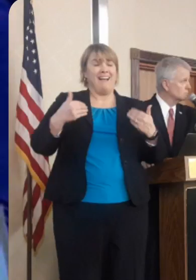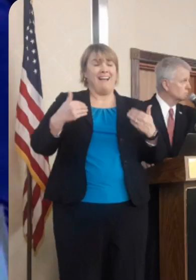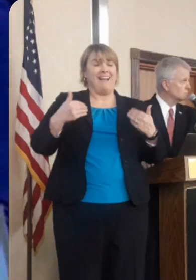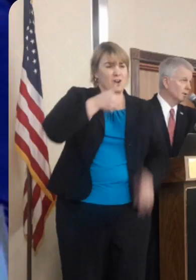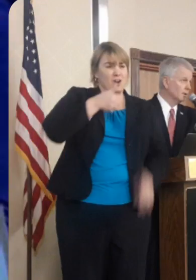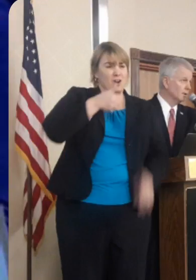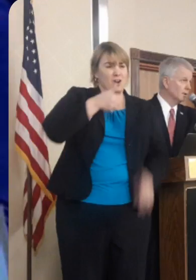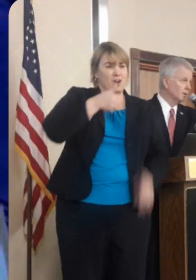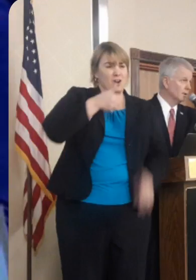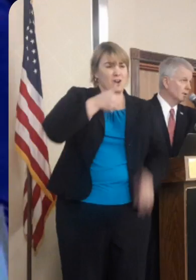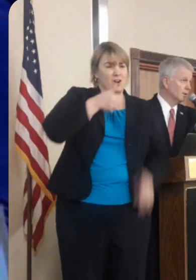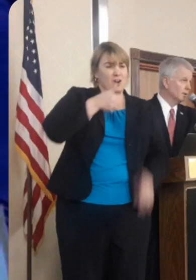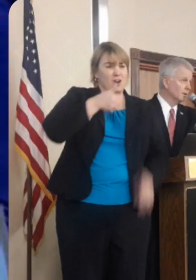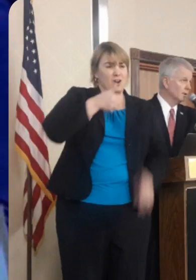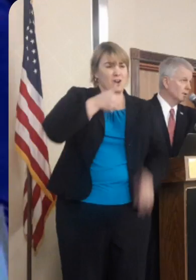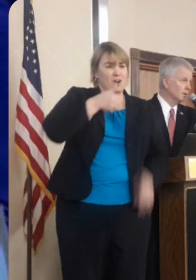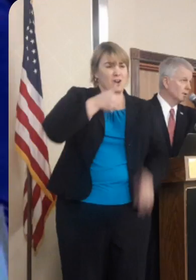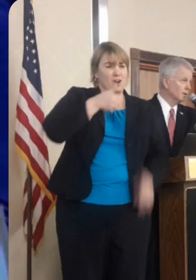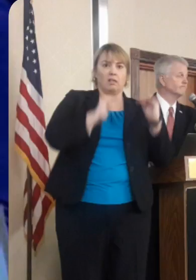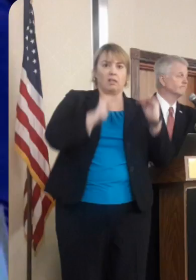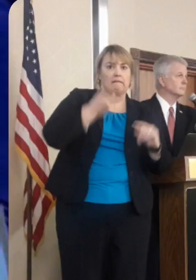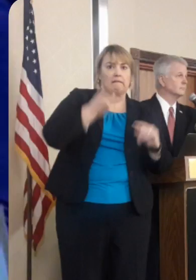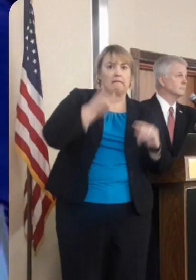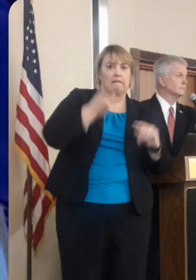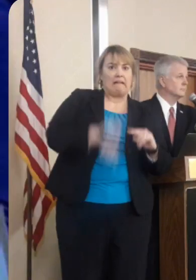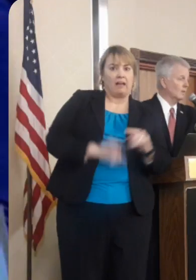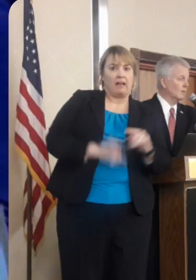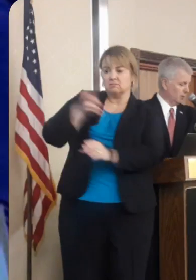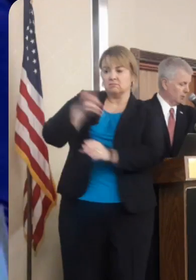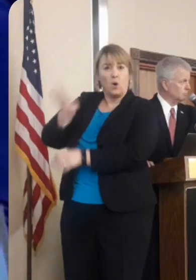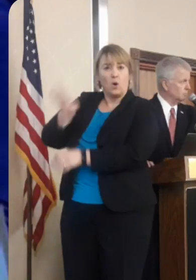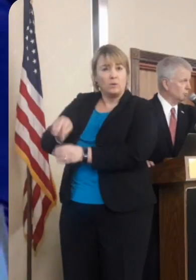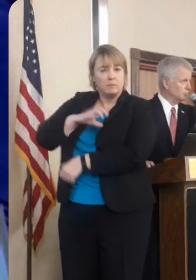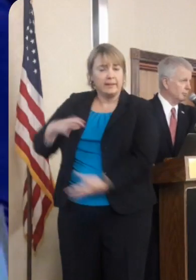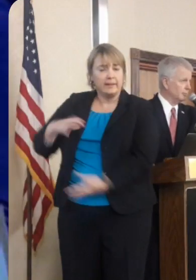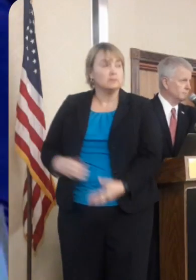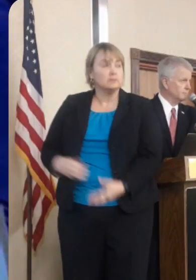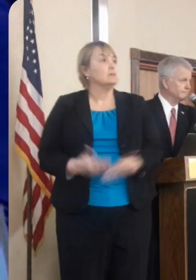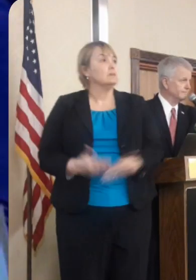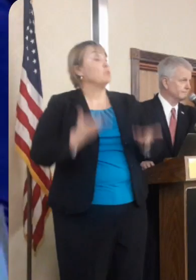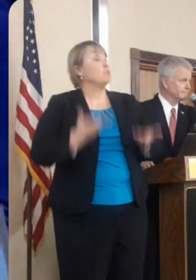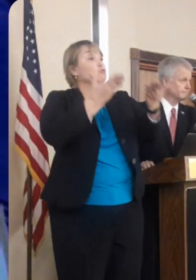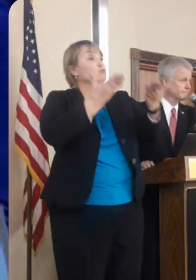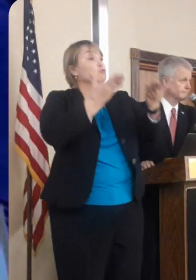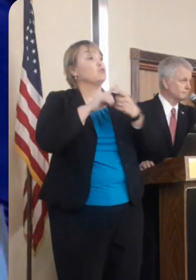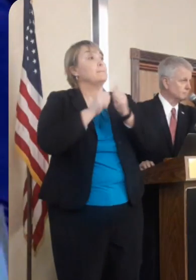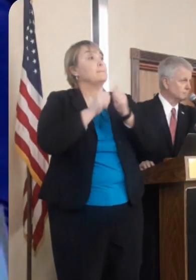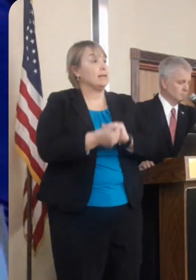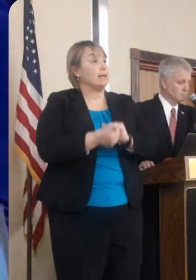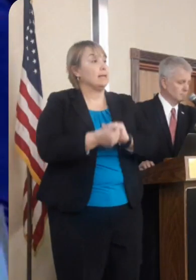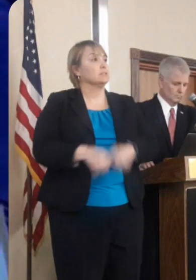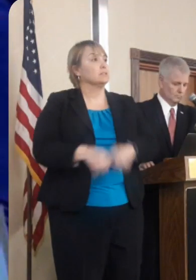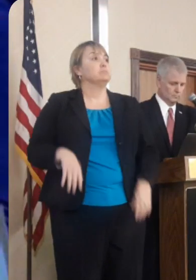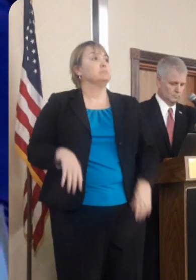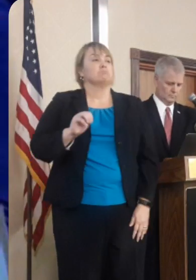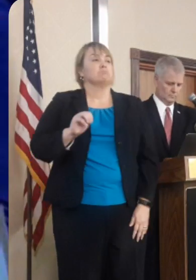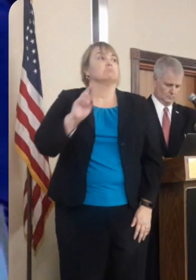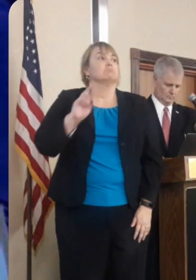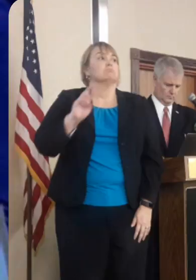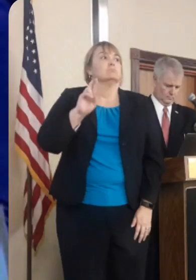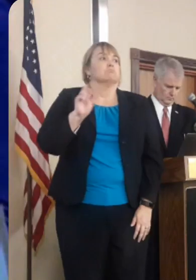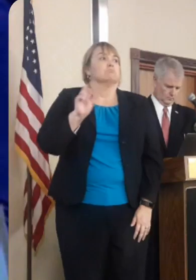Ms. Schultz? Motion to amend. Okay, motion to amend. I've heard some of my colleagues' concerns,